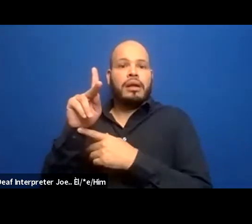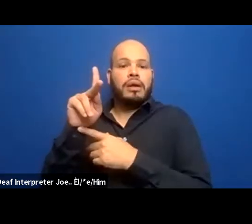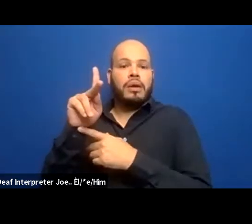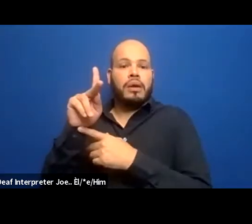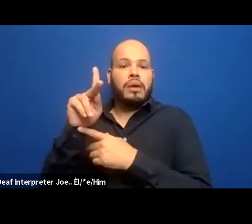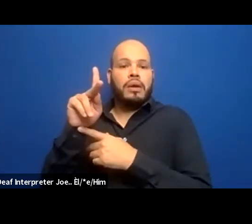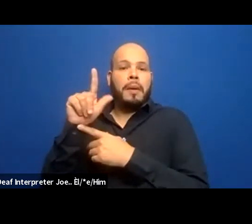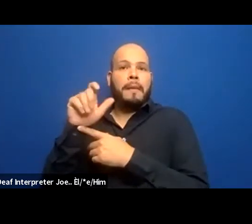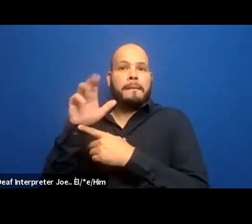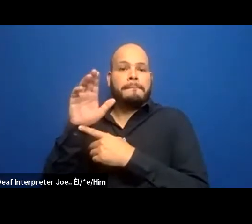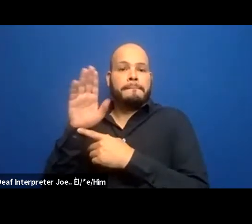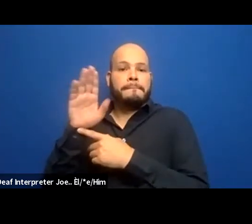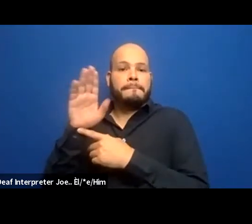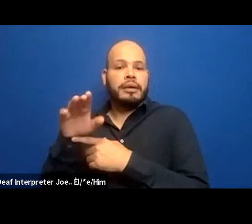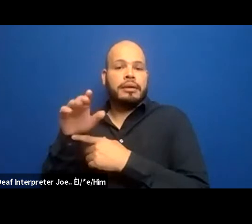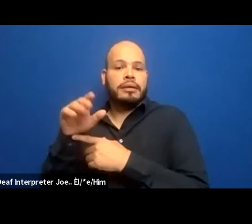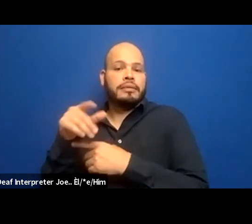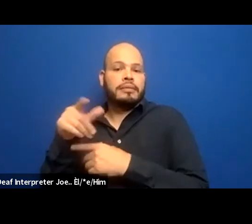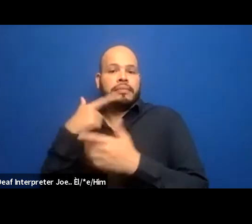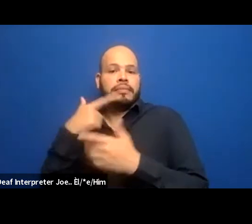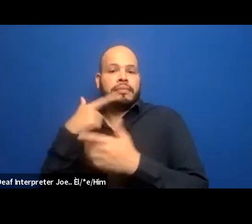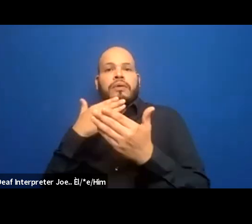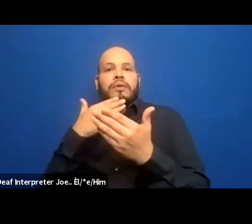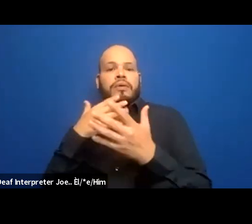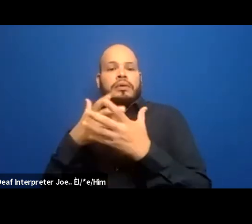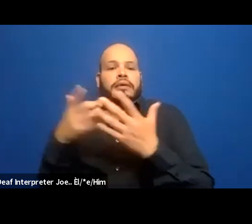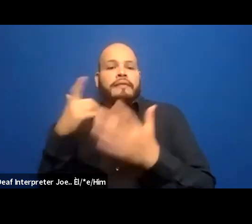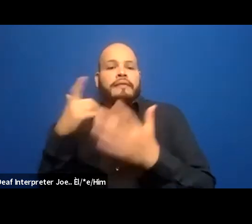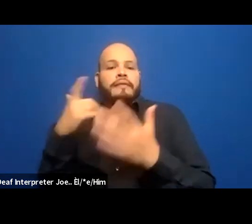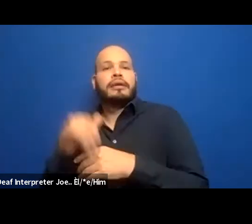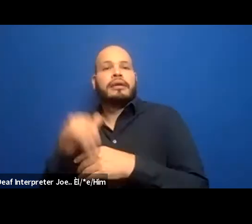far. I think that young people